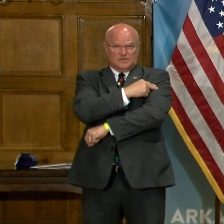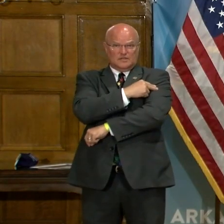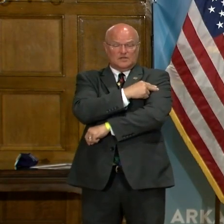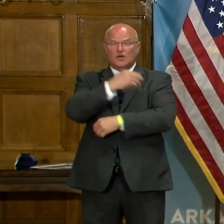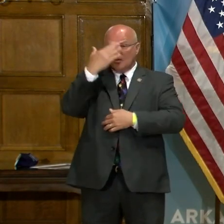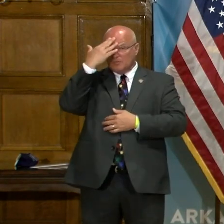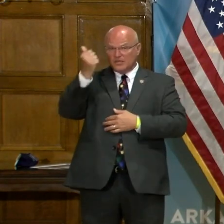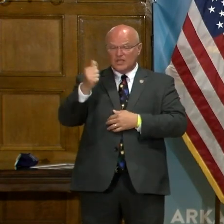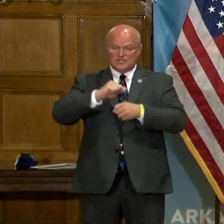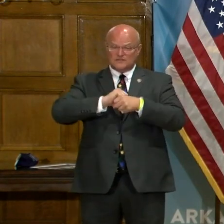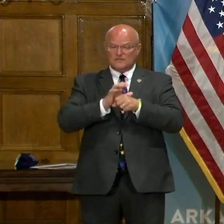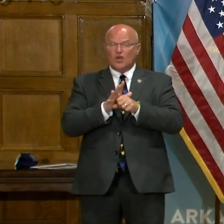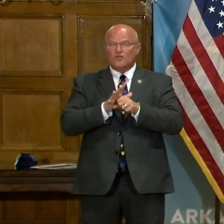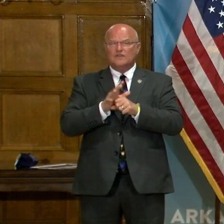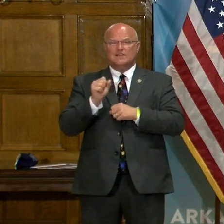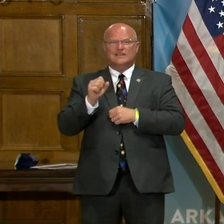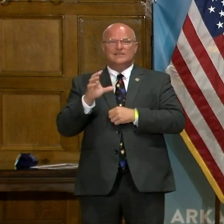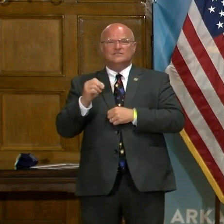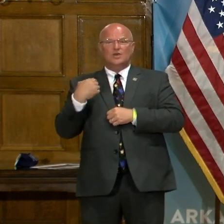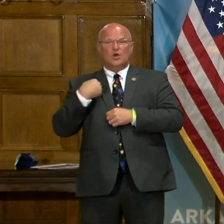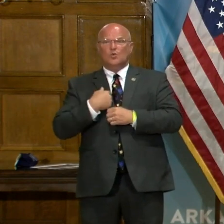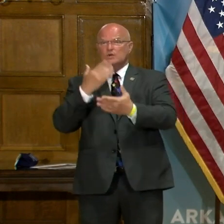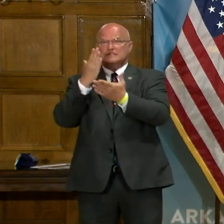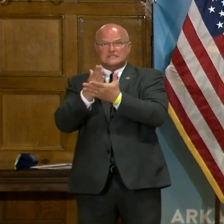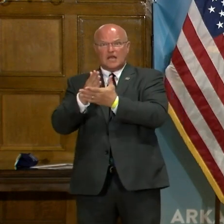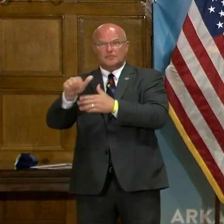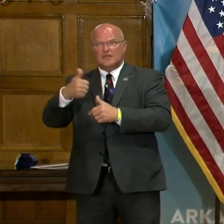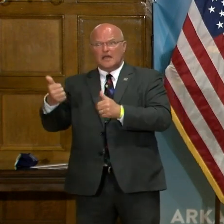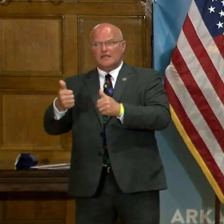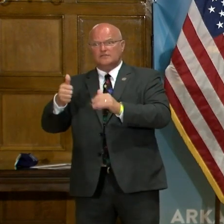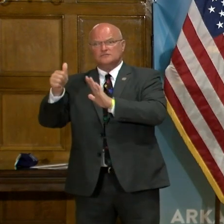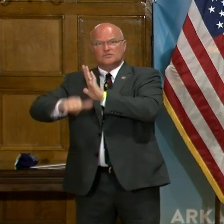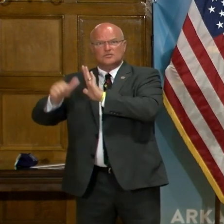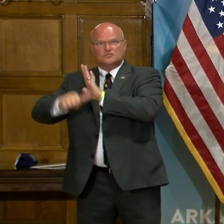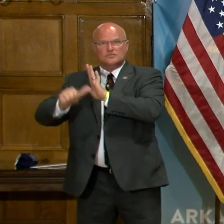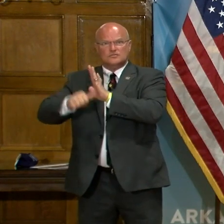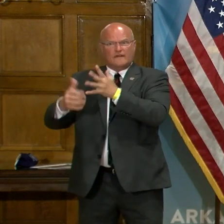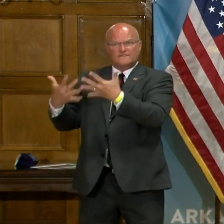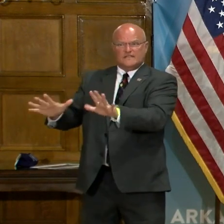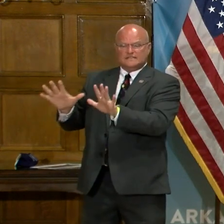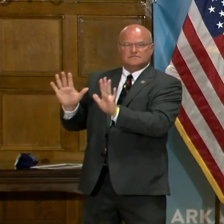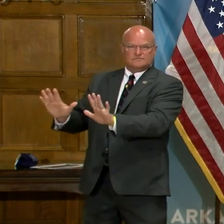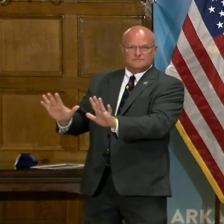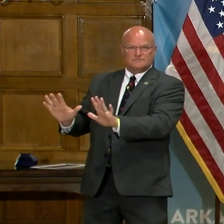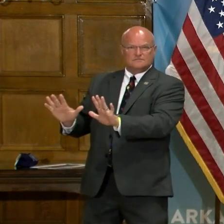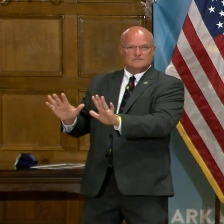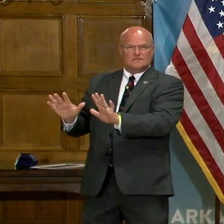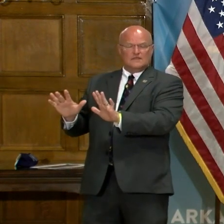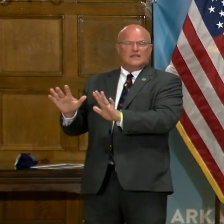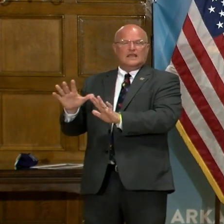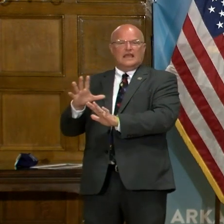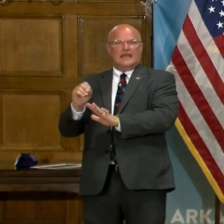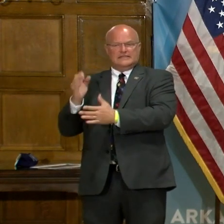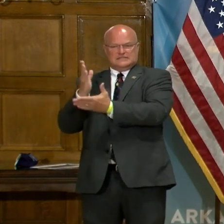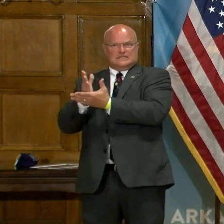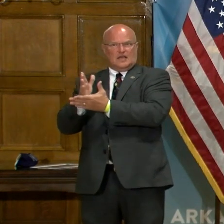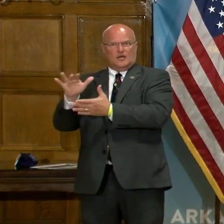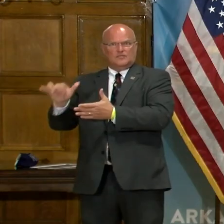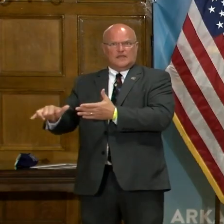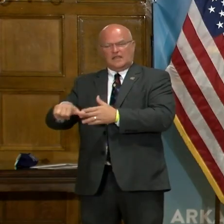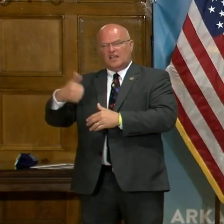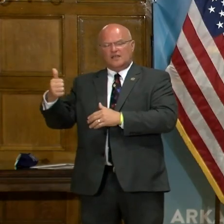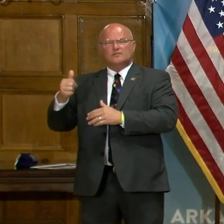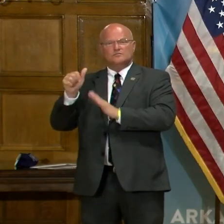hospitalized because of COVID, and so we stopped all the other activities in our hospitals and elective surgery and